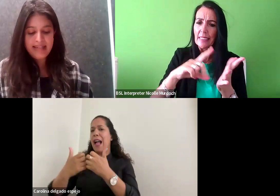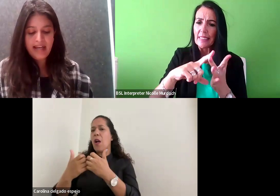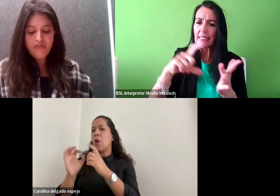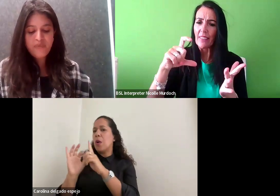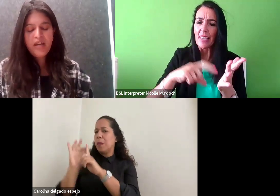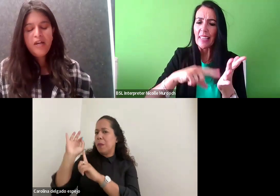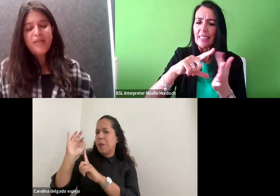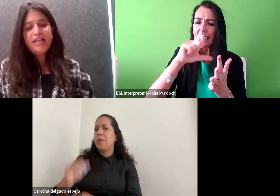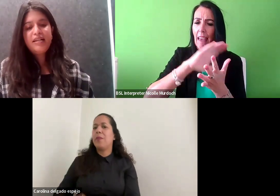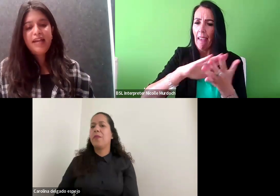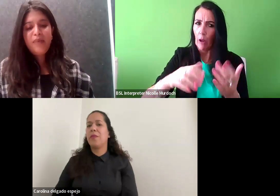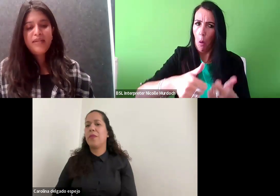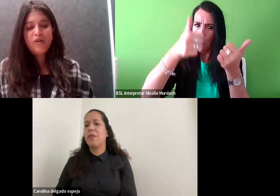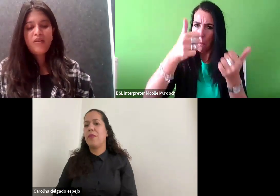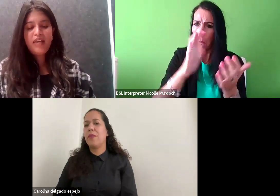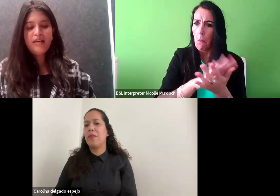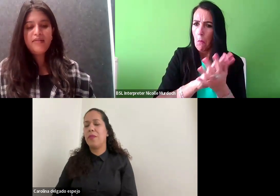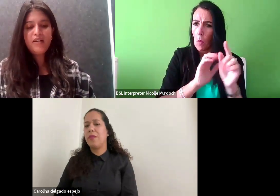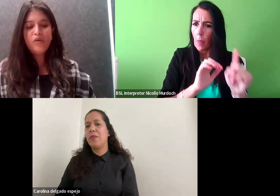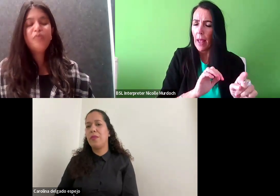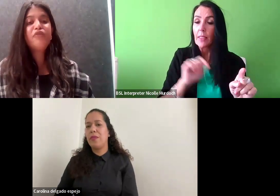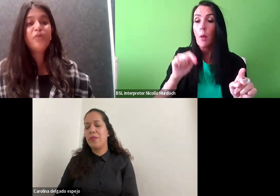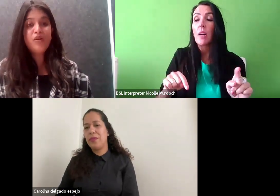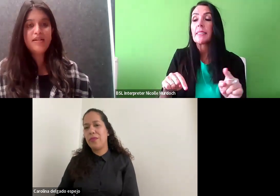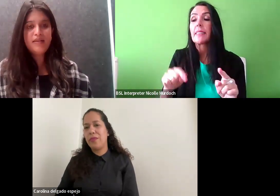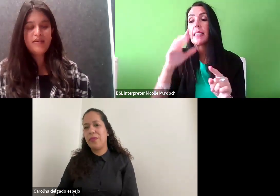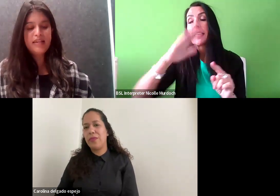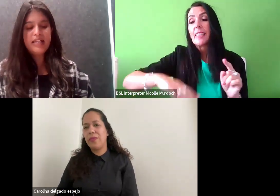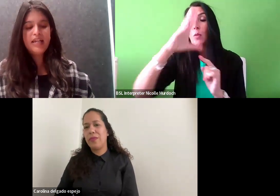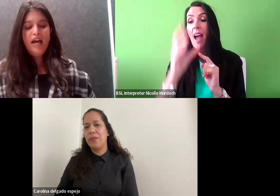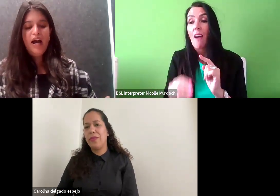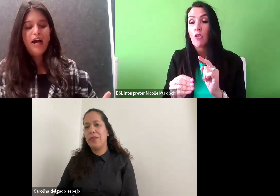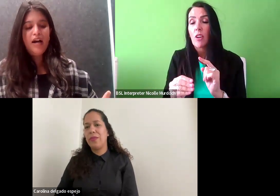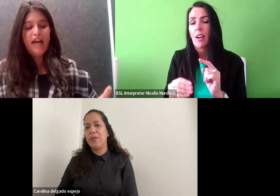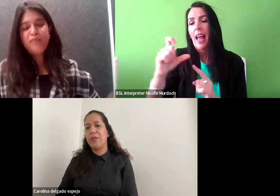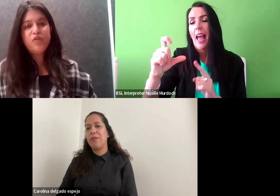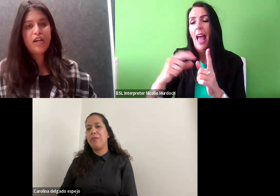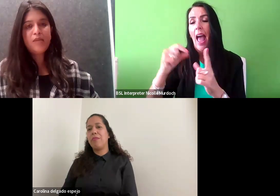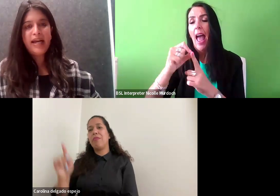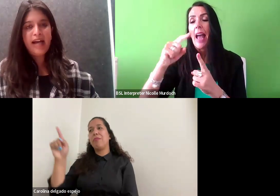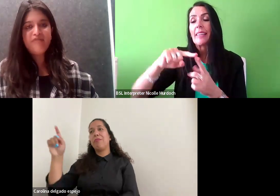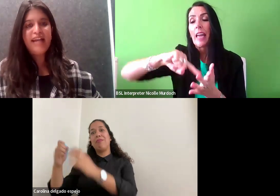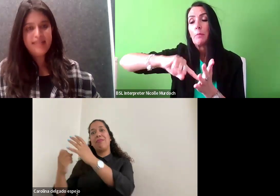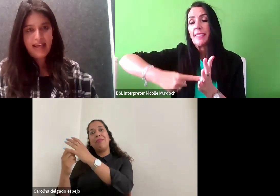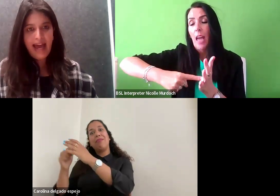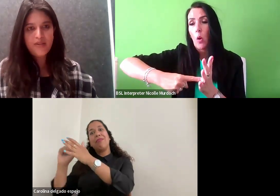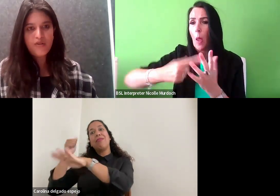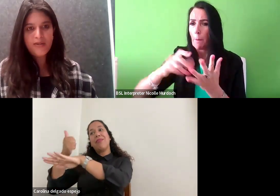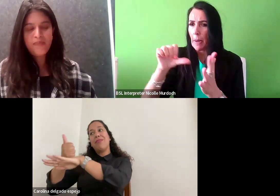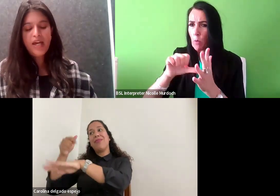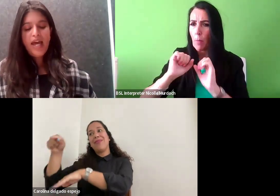solutions myself. But in Cape Town, there's a group of communities that have been stricken by gun violence